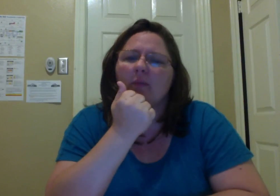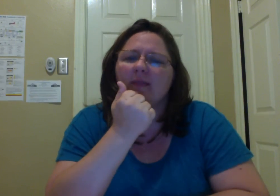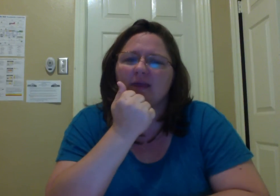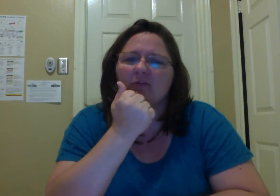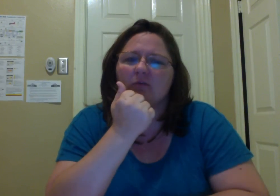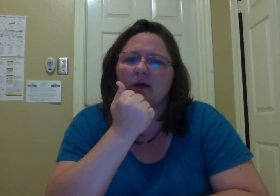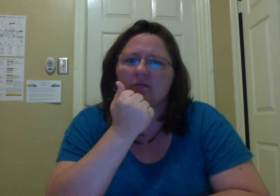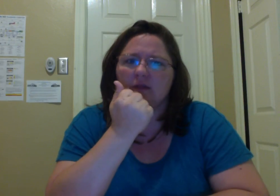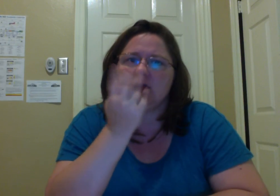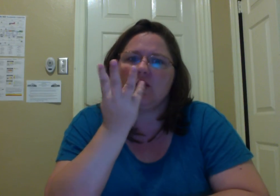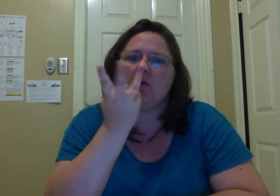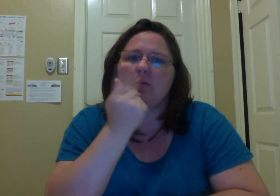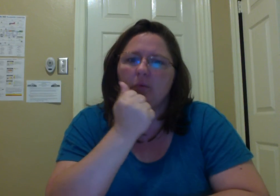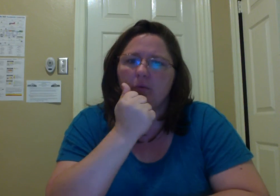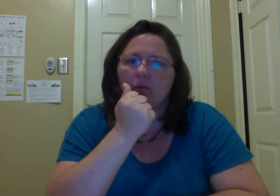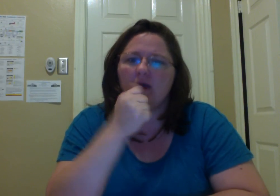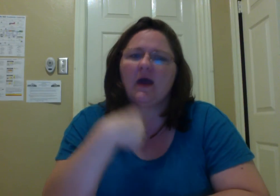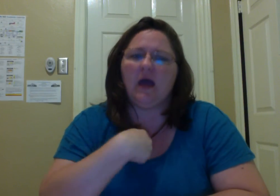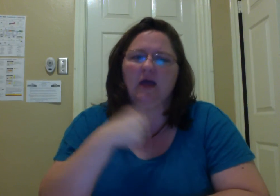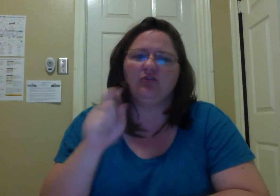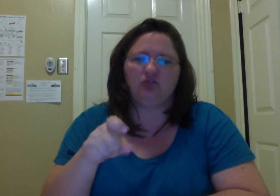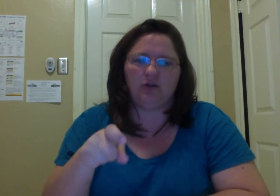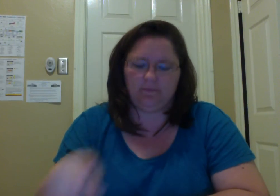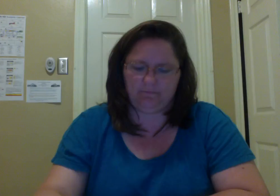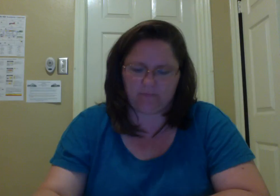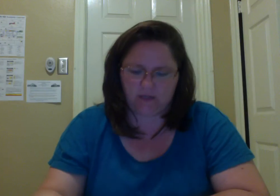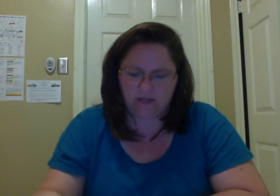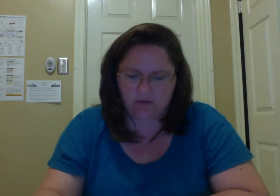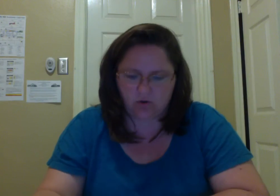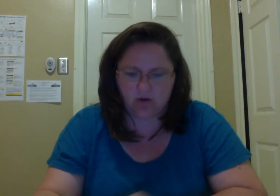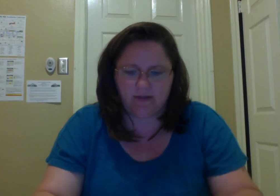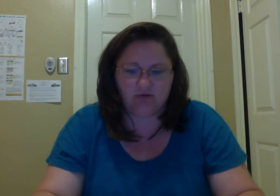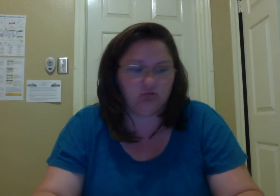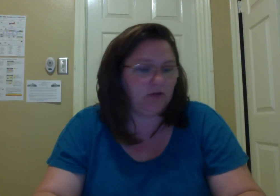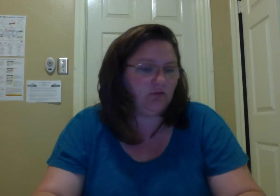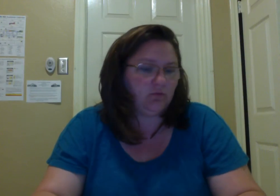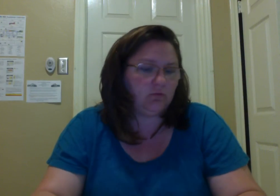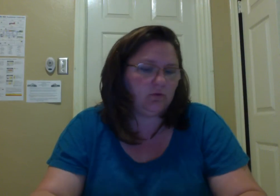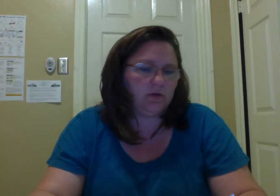the candles go out. See it? I should. Now we're on page 22.